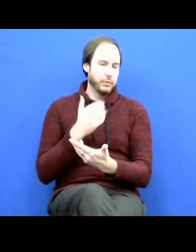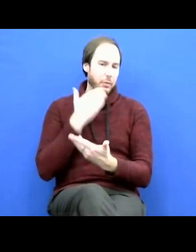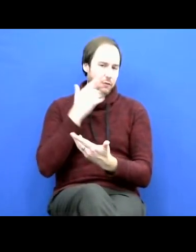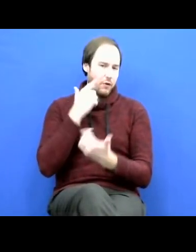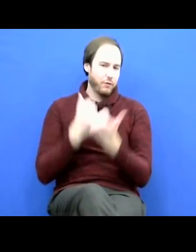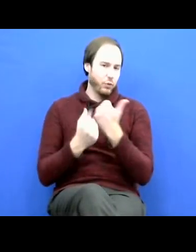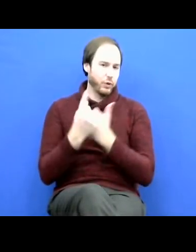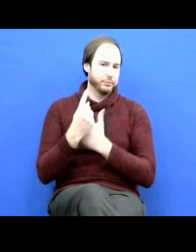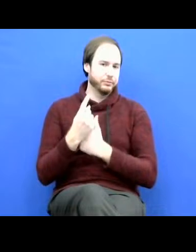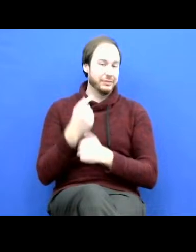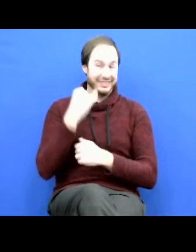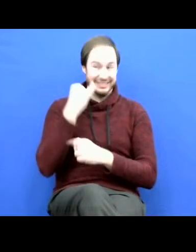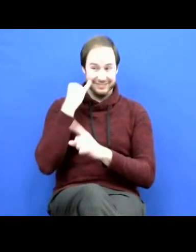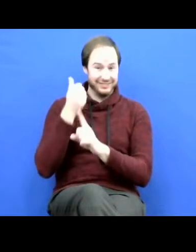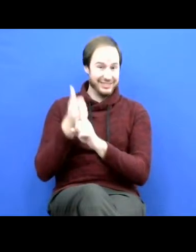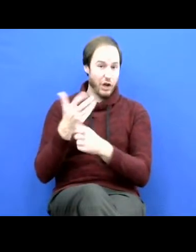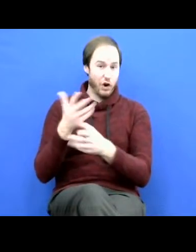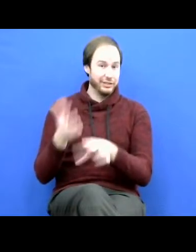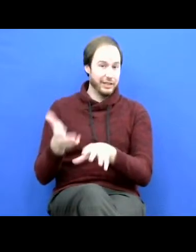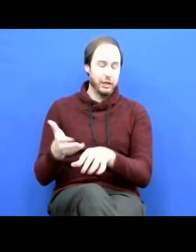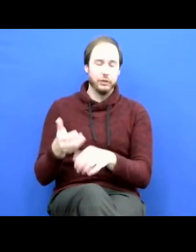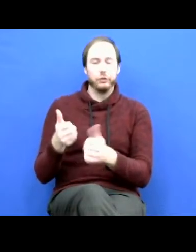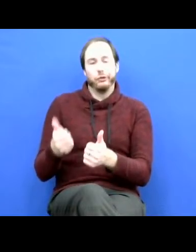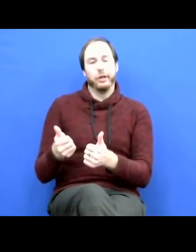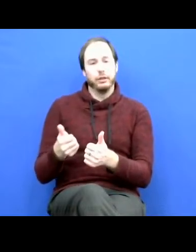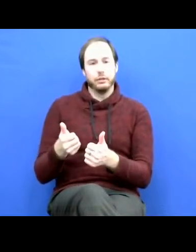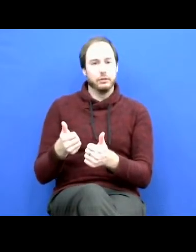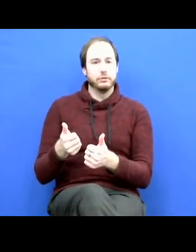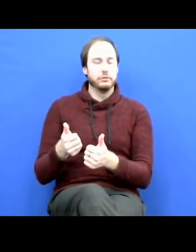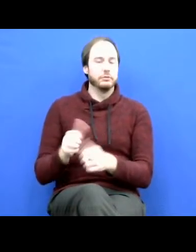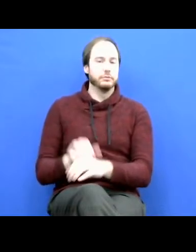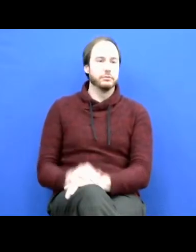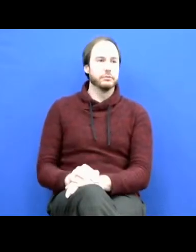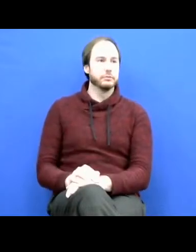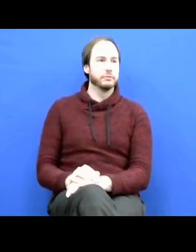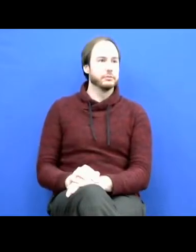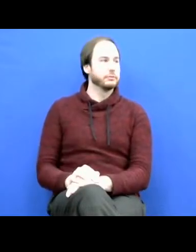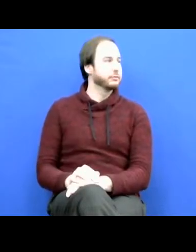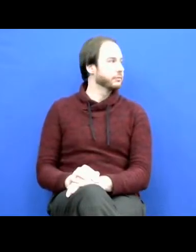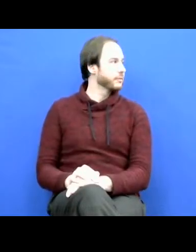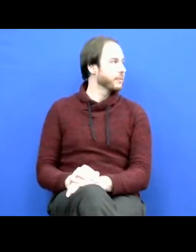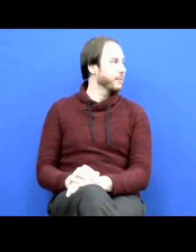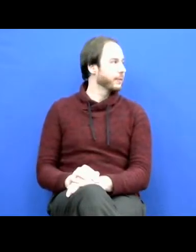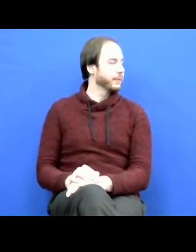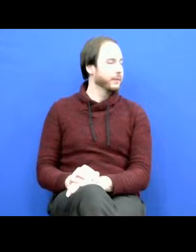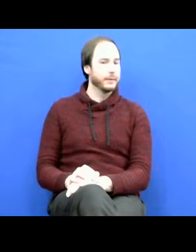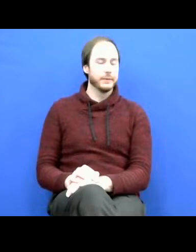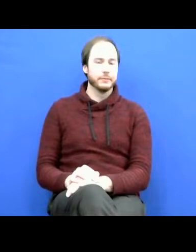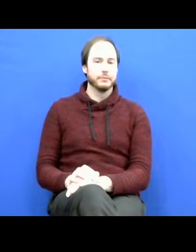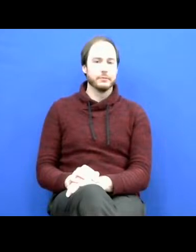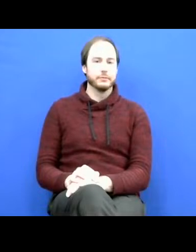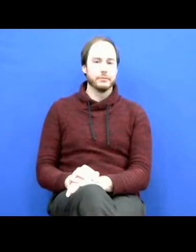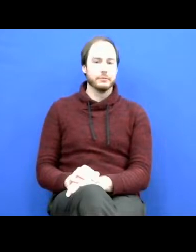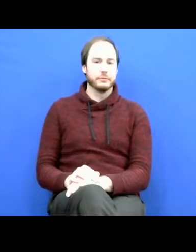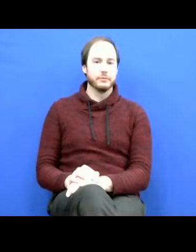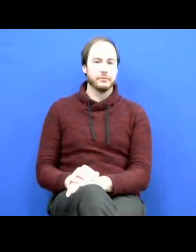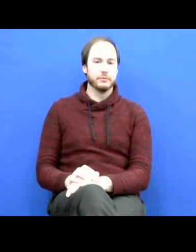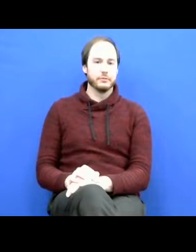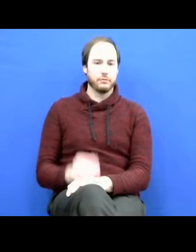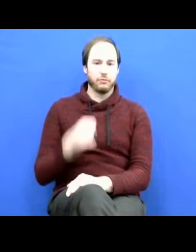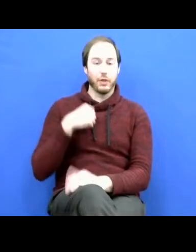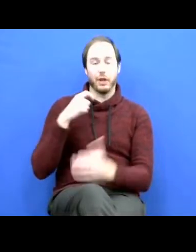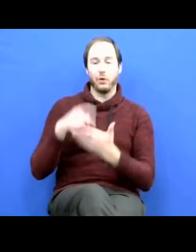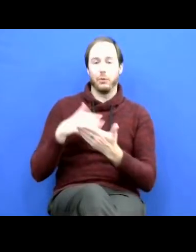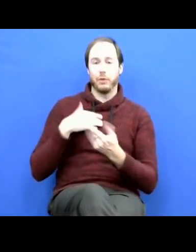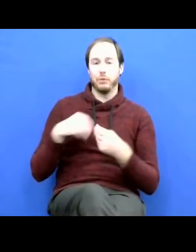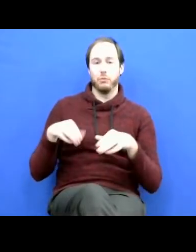it's dead, and probably just supporting abundant grapevines. Because that's what the ones in the property behind my